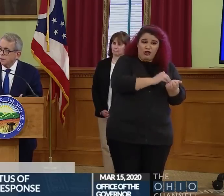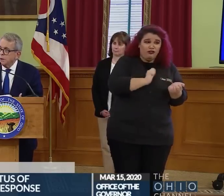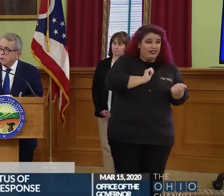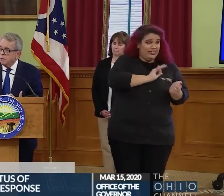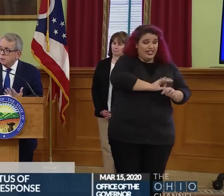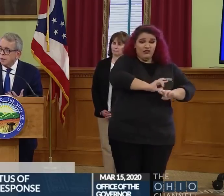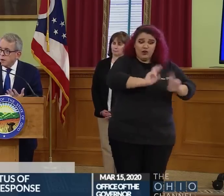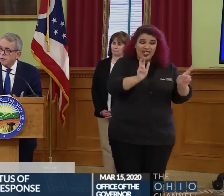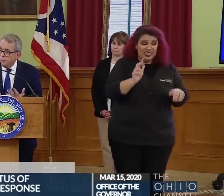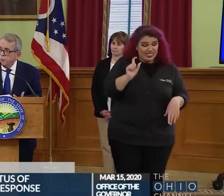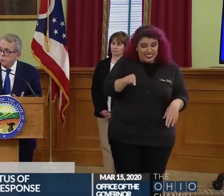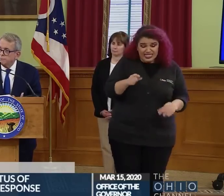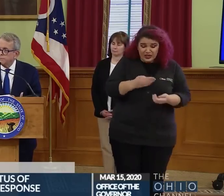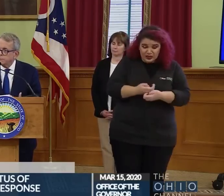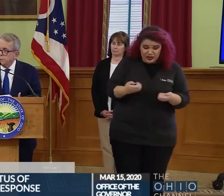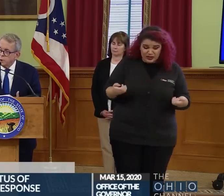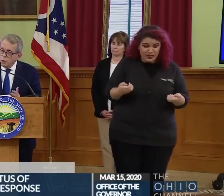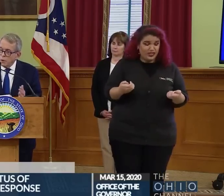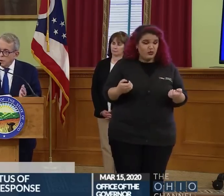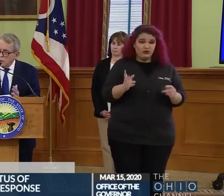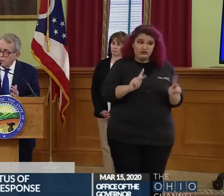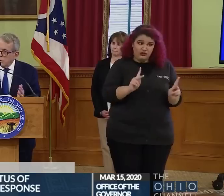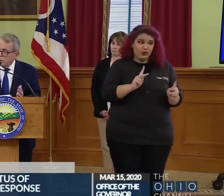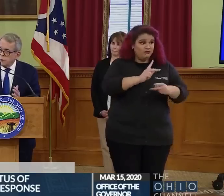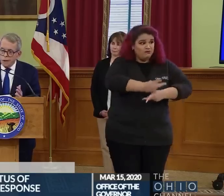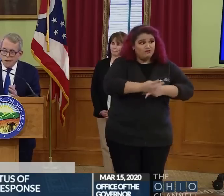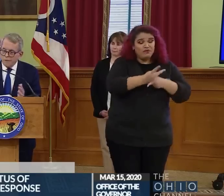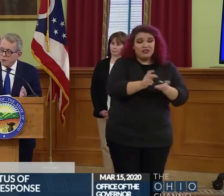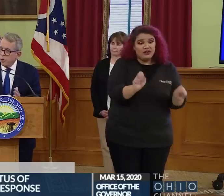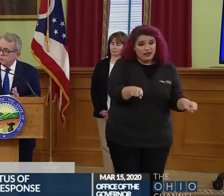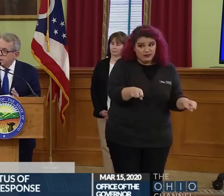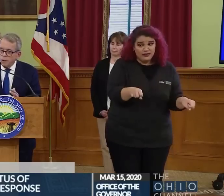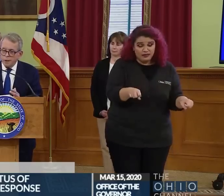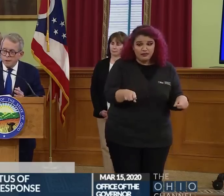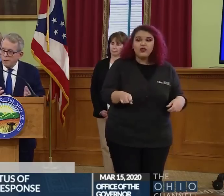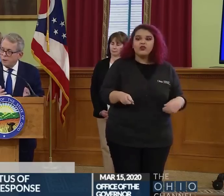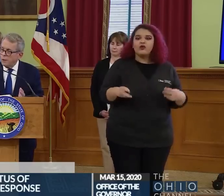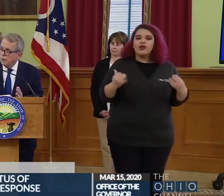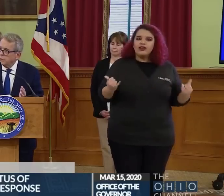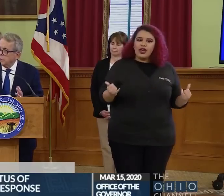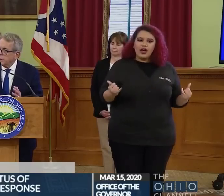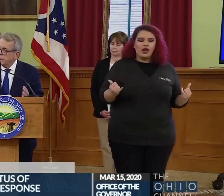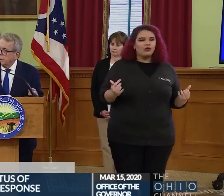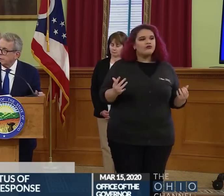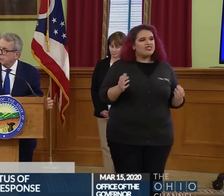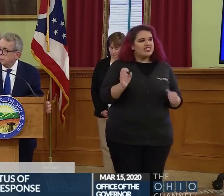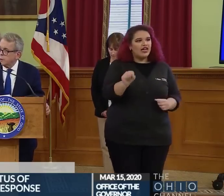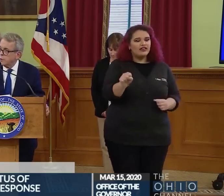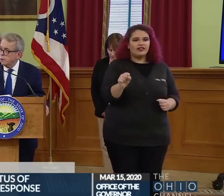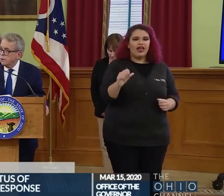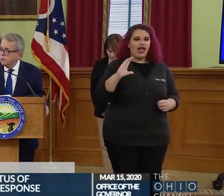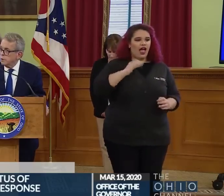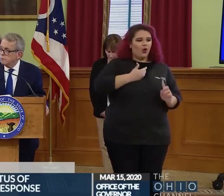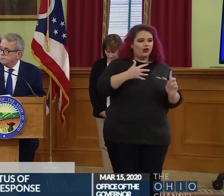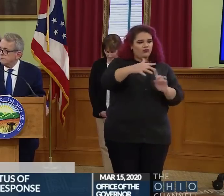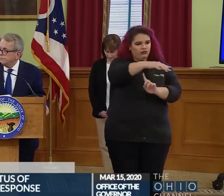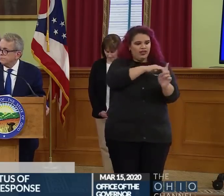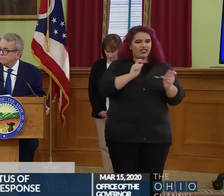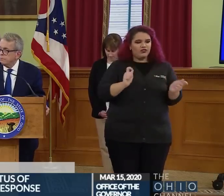supplies to take care of people. So you're seeing a lot of adjustment. It is certainly going to